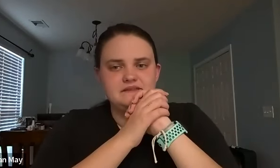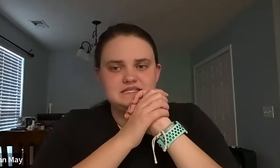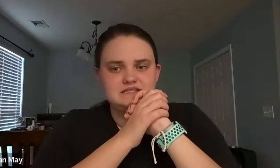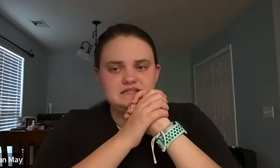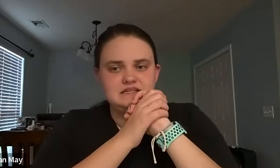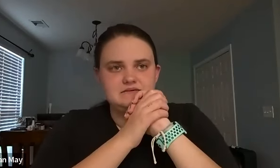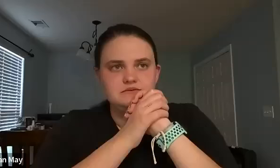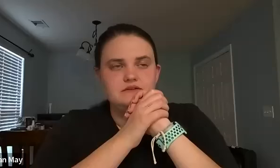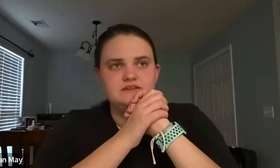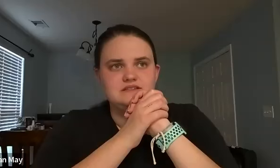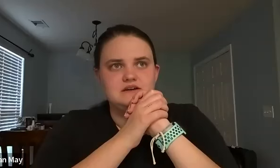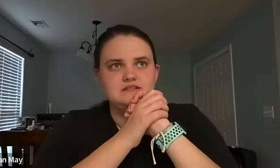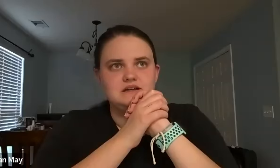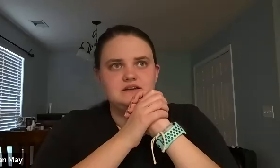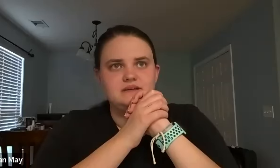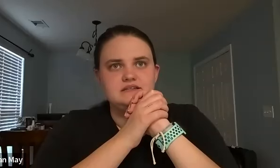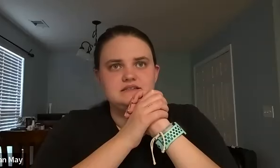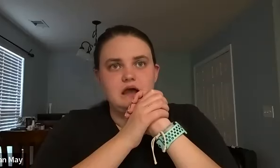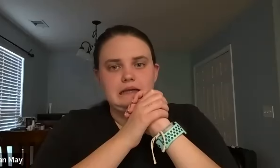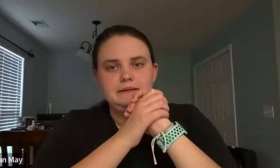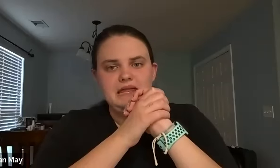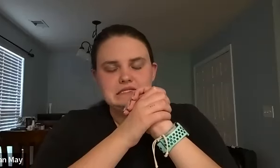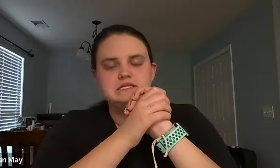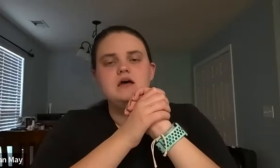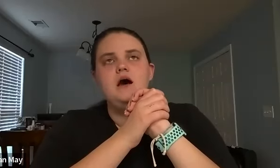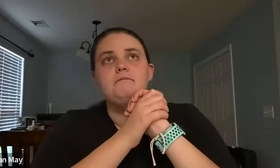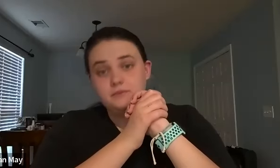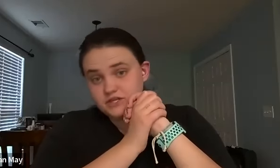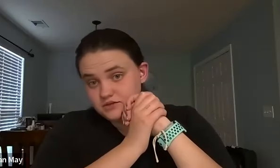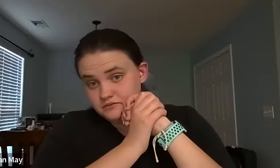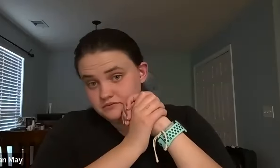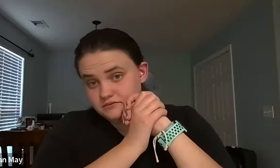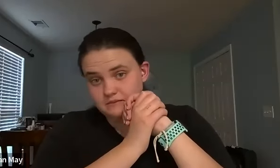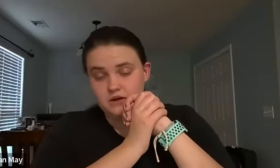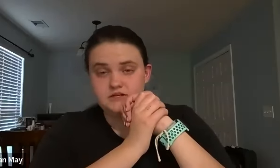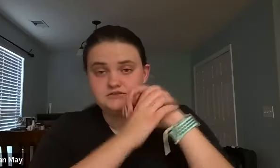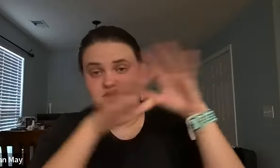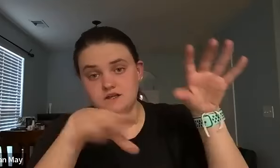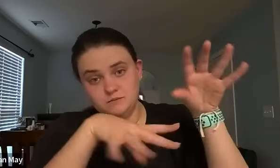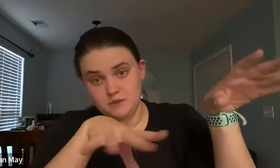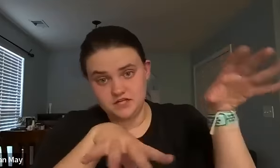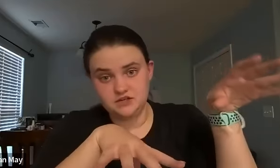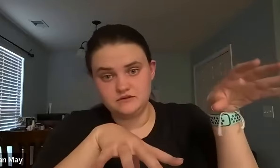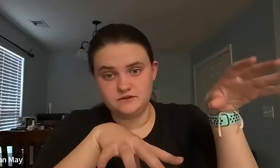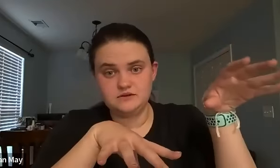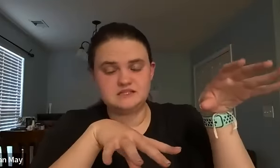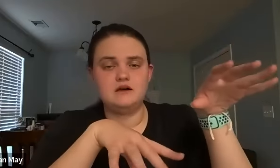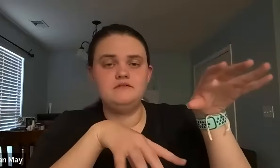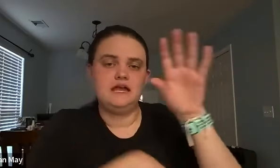Let's see, we're on the sauce and condiments. Barbecue, like barbecue sauce or barbecue, the food itself